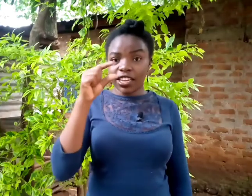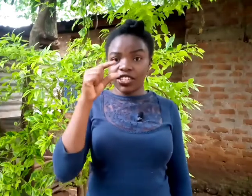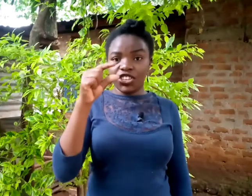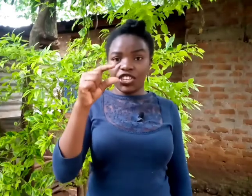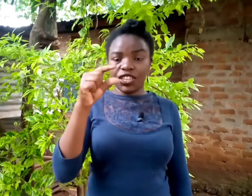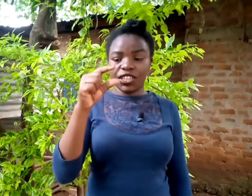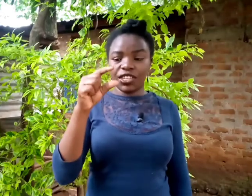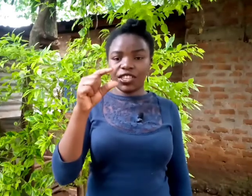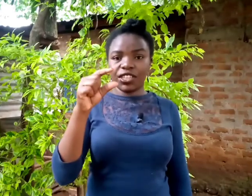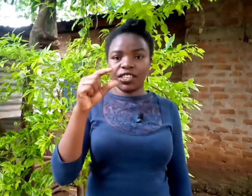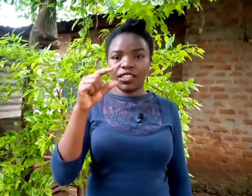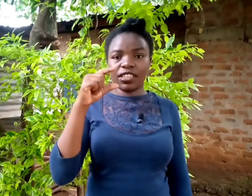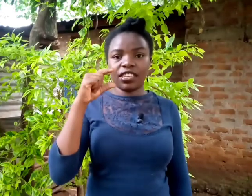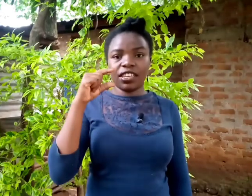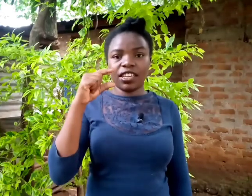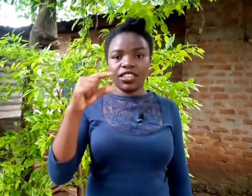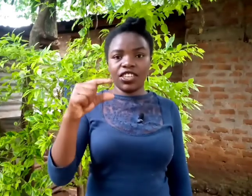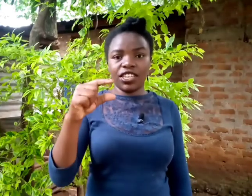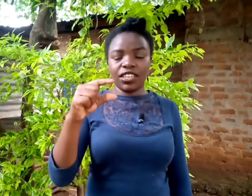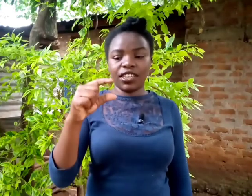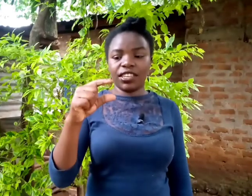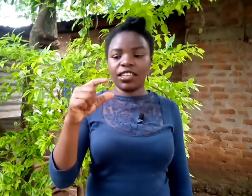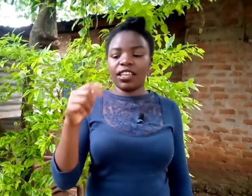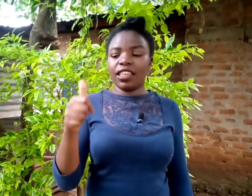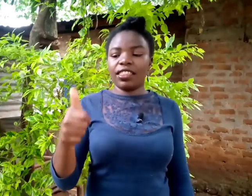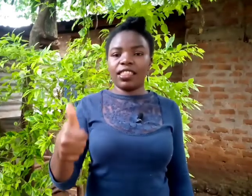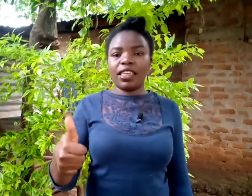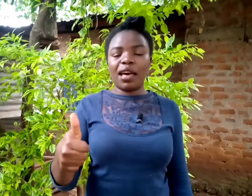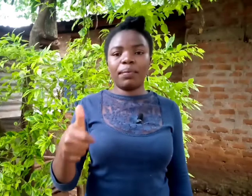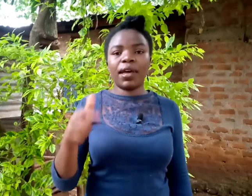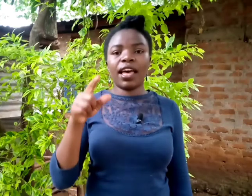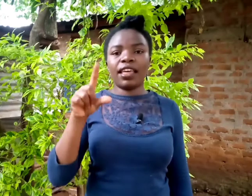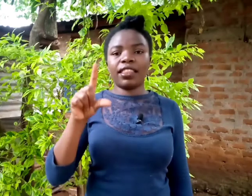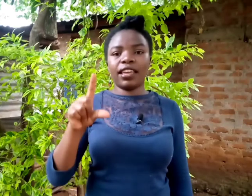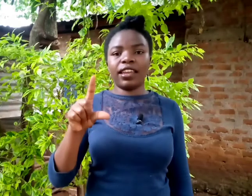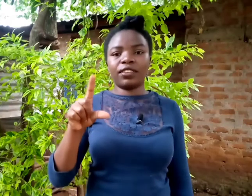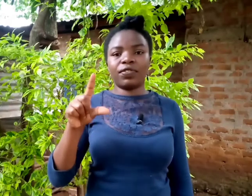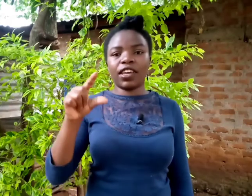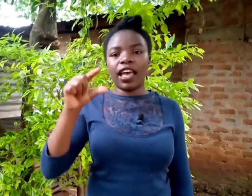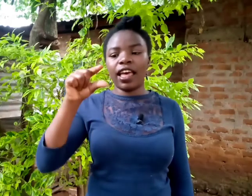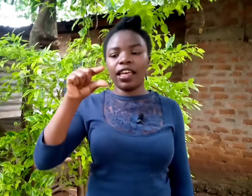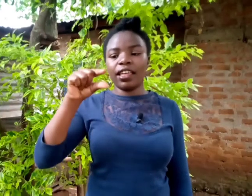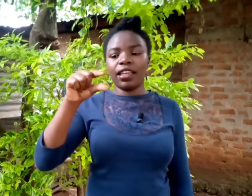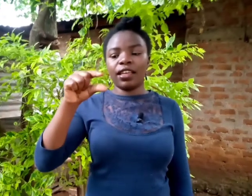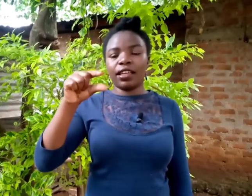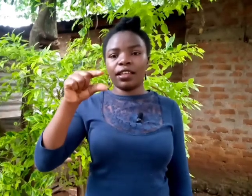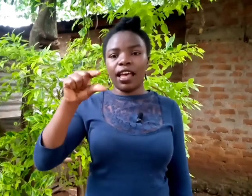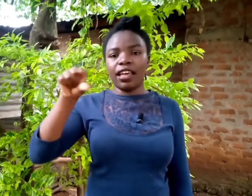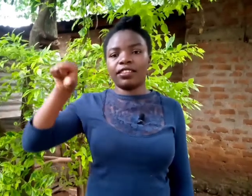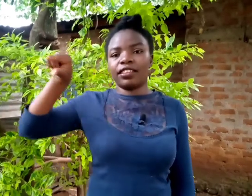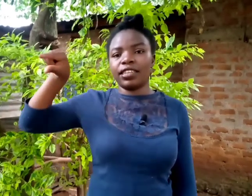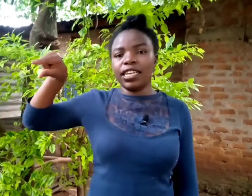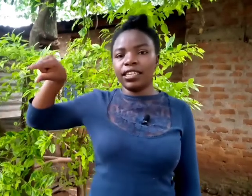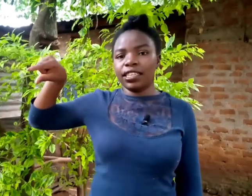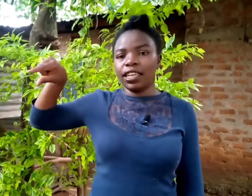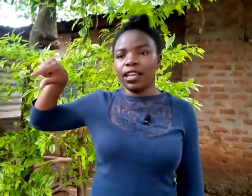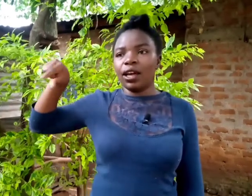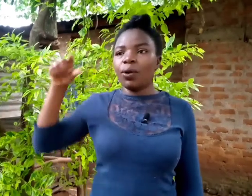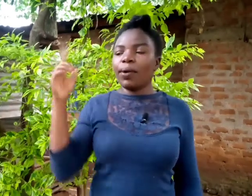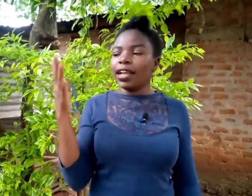G. G. The thumb and the index finger are straight while the